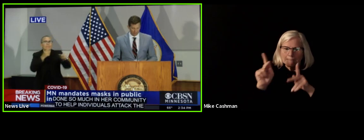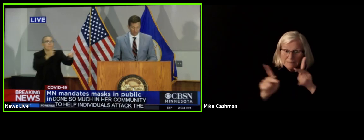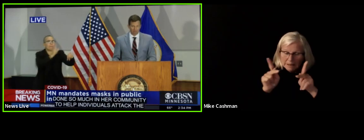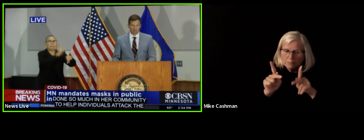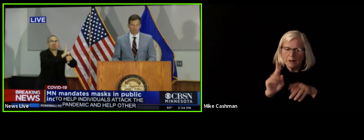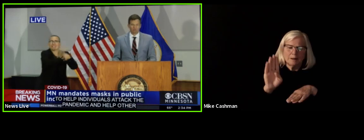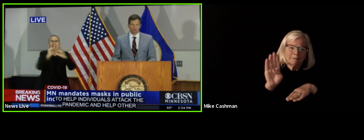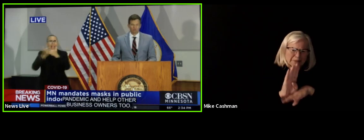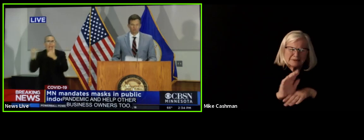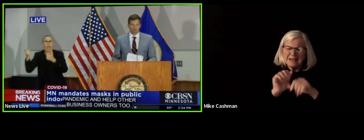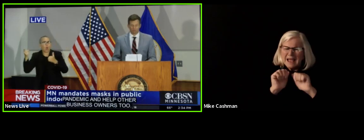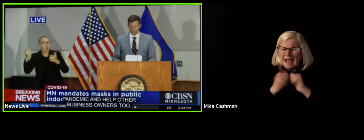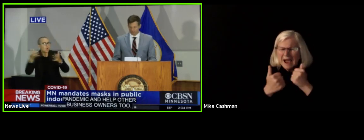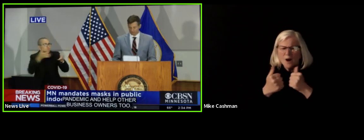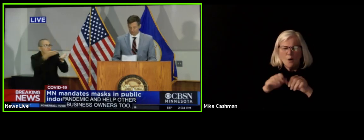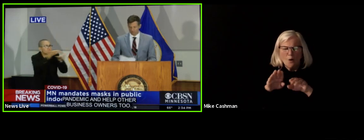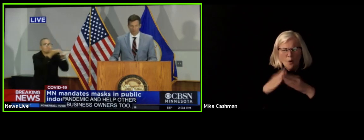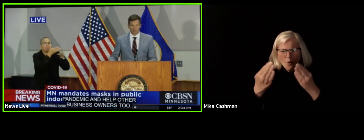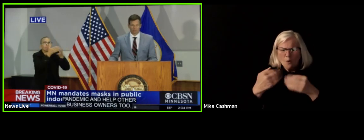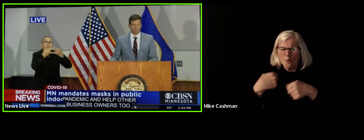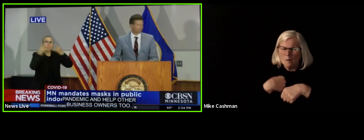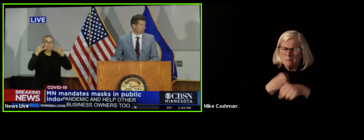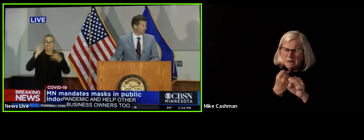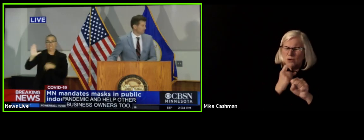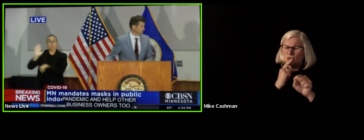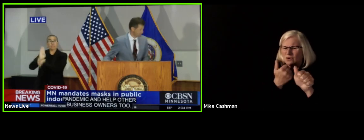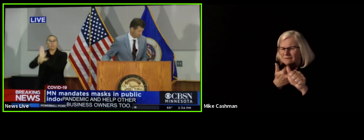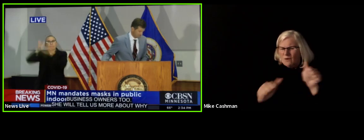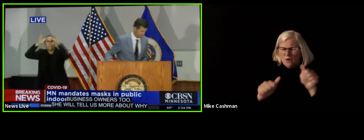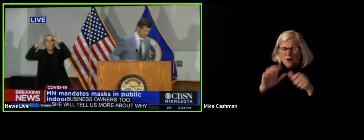masking is important for her business up in Bemidji. Yeah.